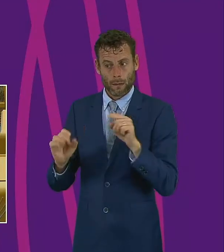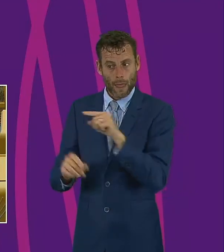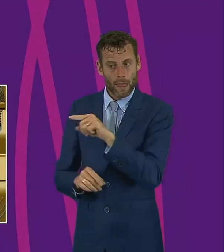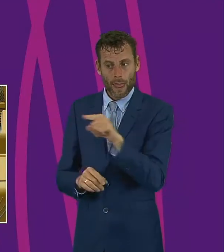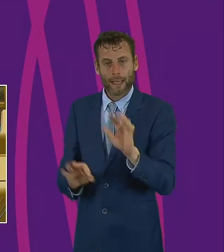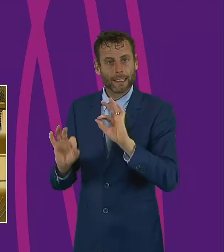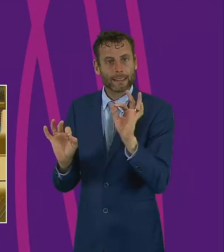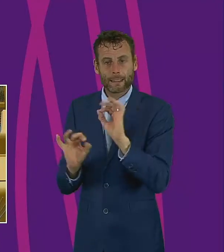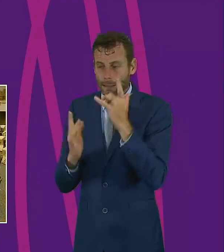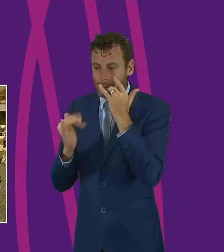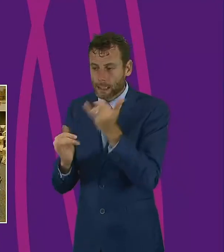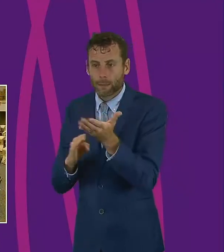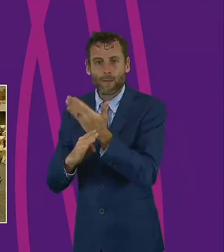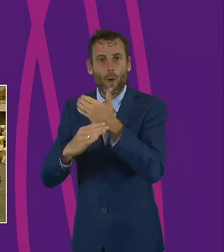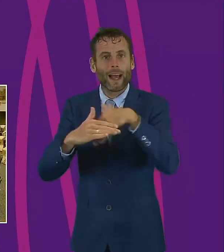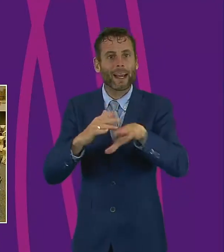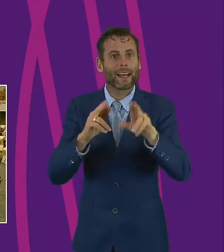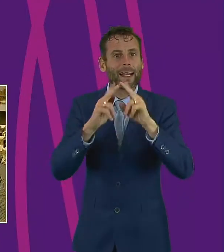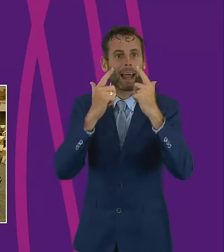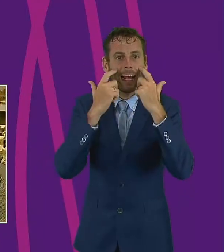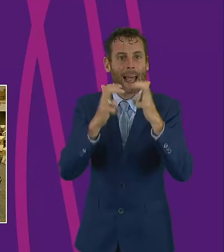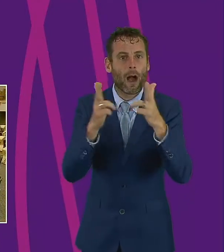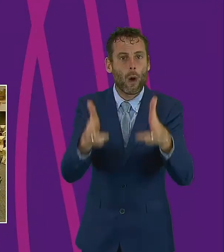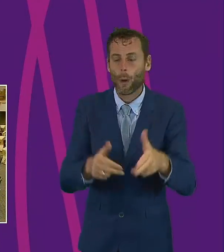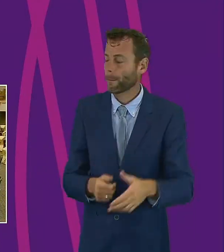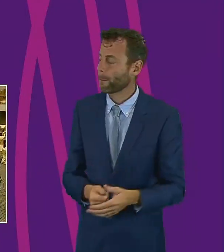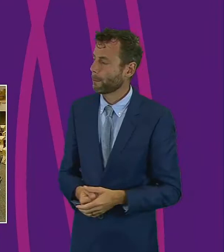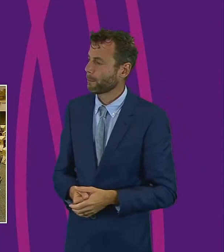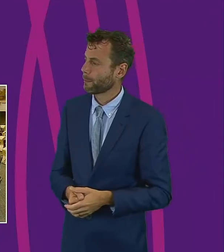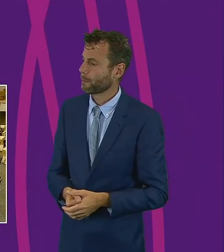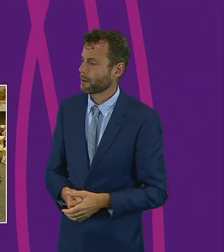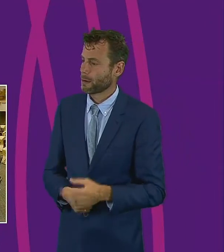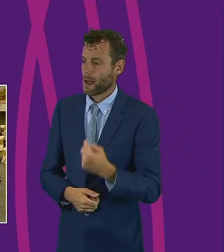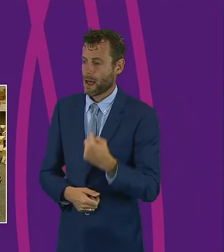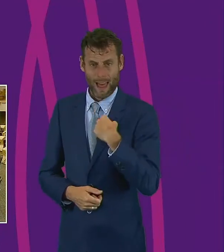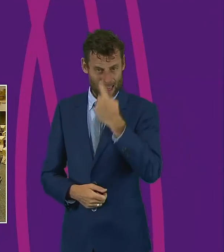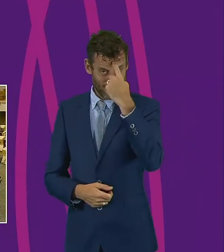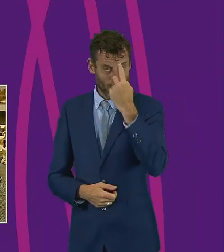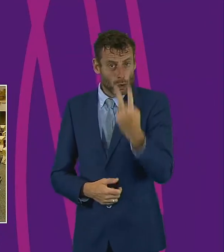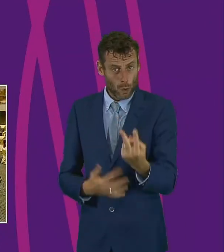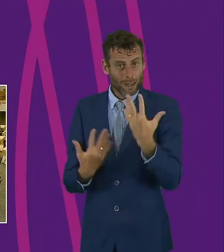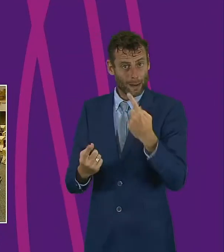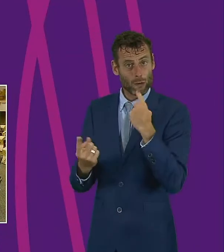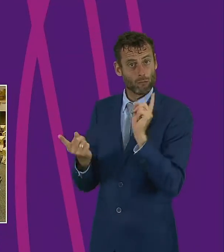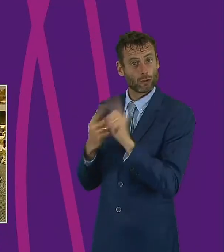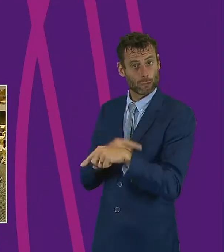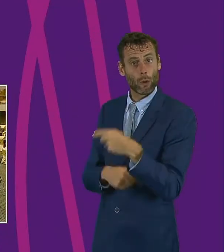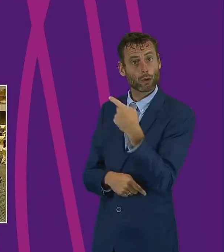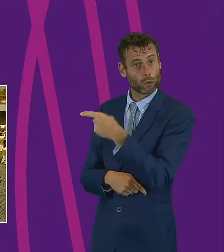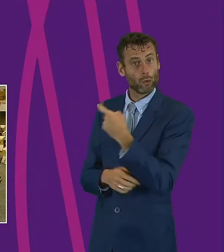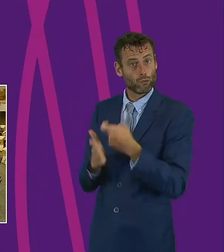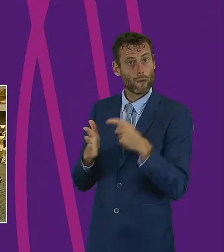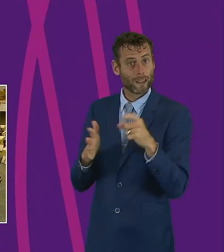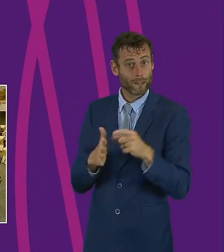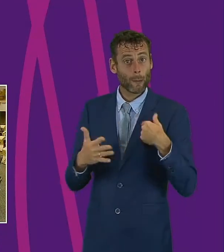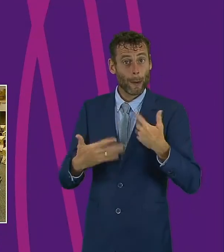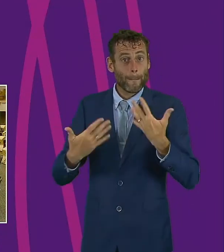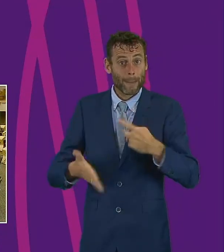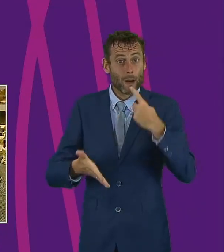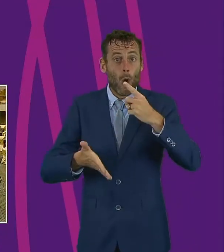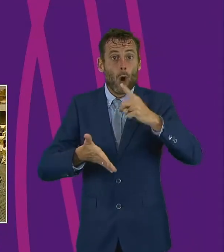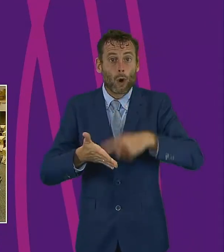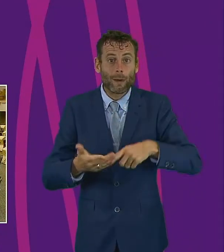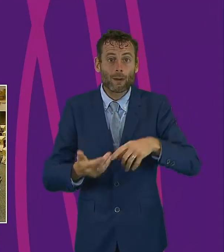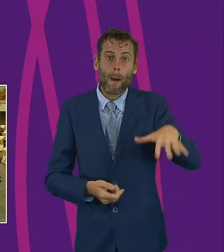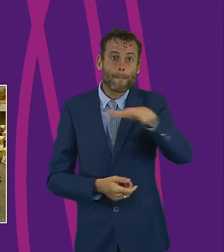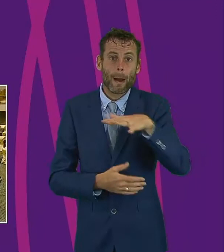COVID-19? First Minister. I think twice now in response to Ruth Davidson, I have said we have commissioned Public Health Scotland to work